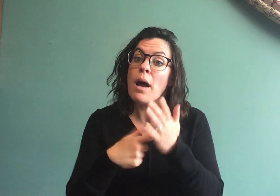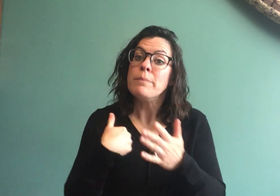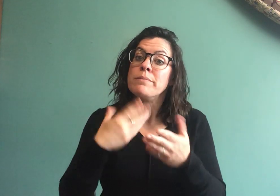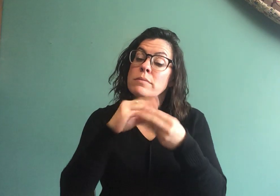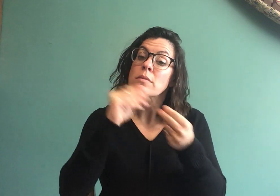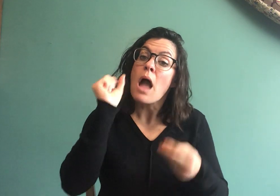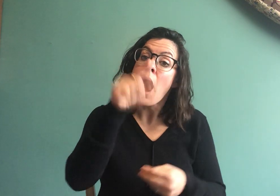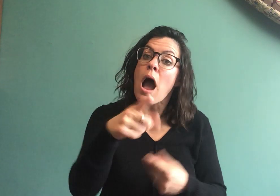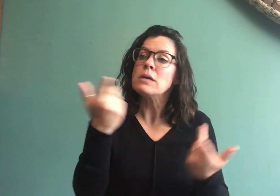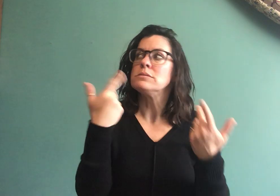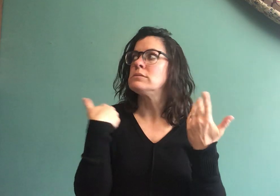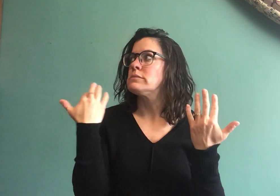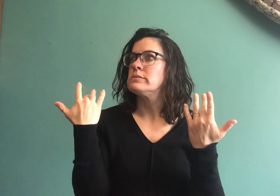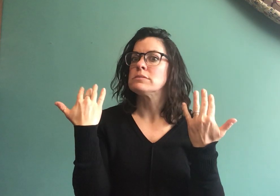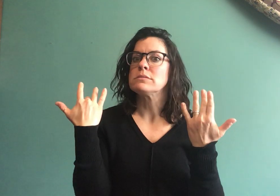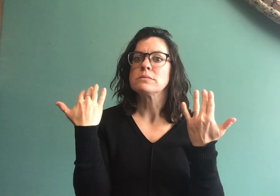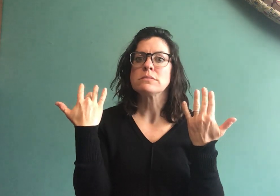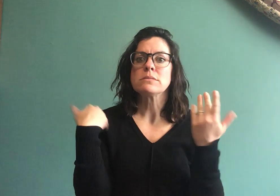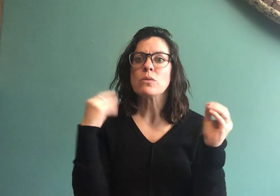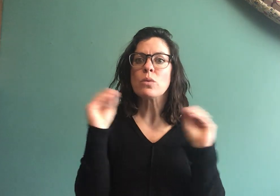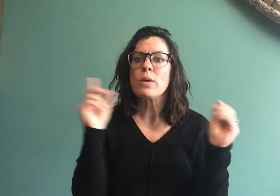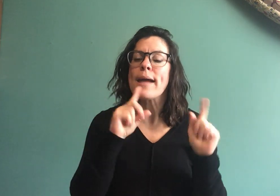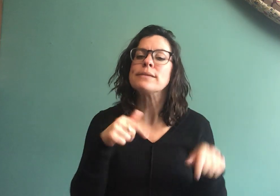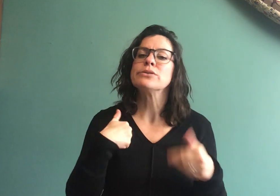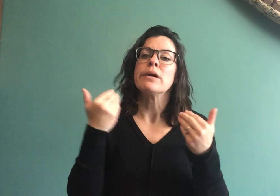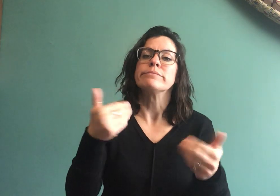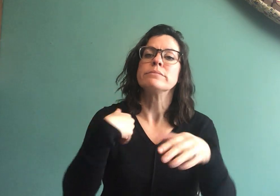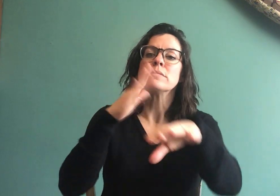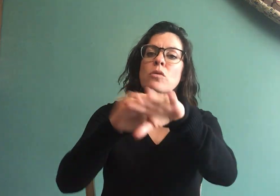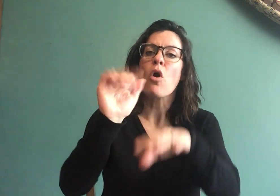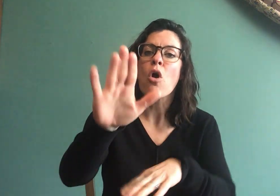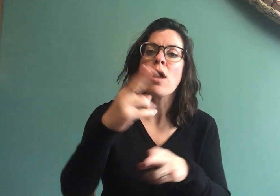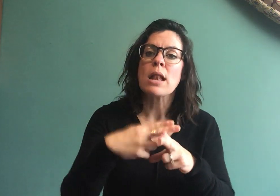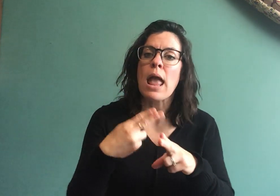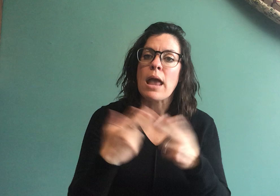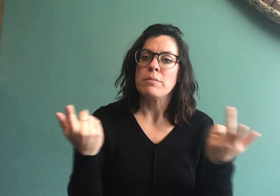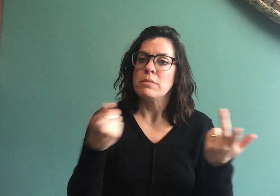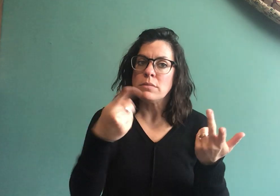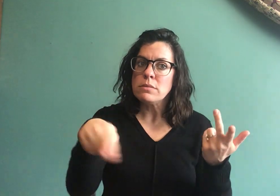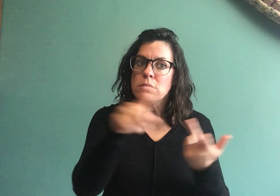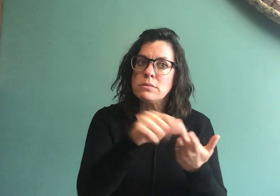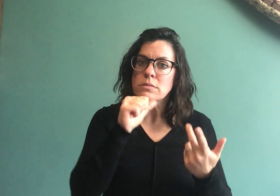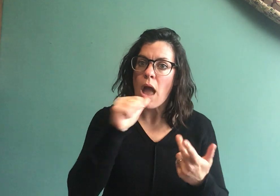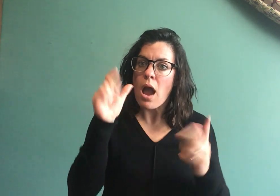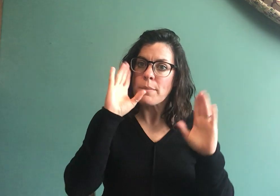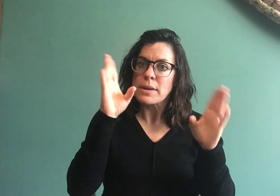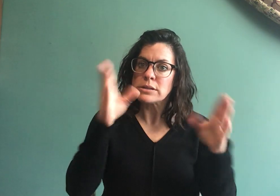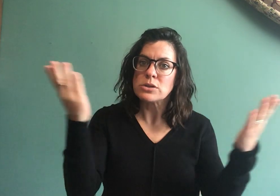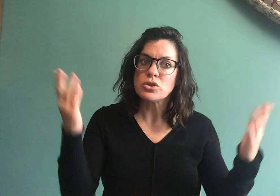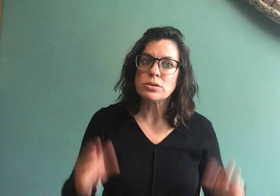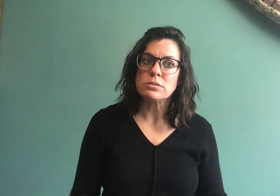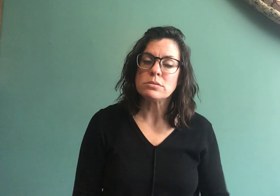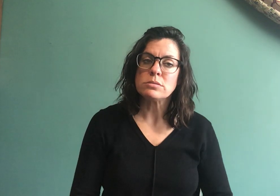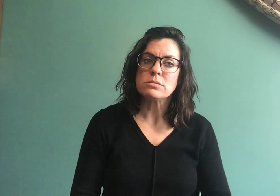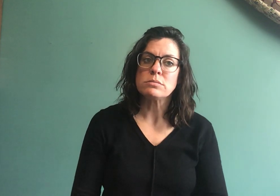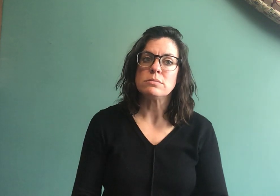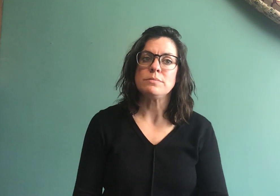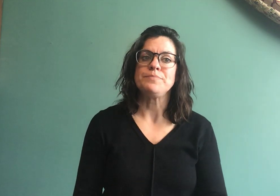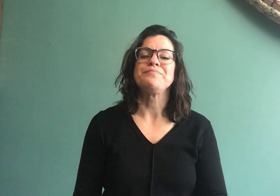deep breath. Everybody takes a deep breath. All right, and we get this squared away. and we come back tomorrow. We ask questions, whatever we got to